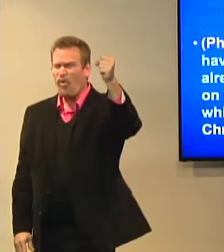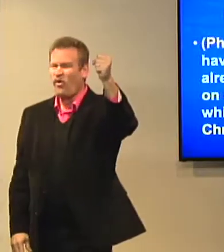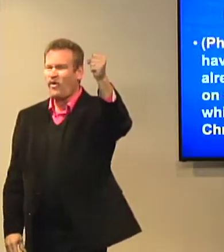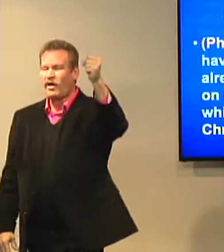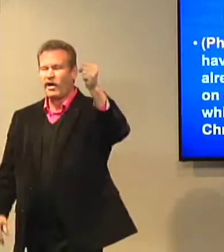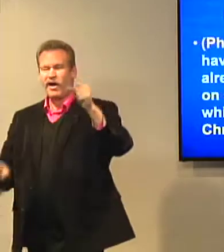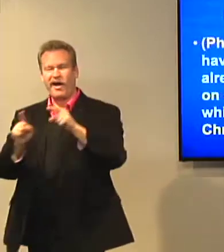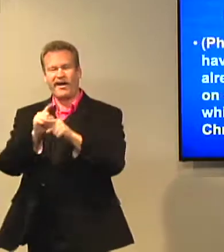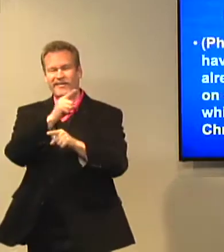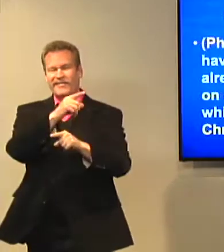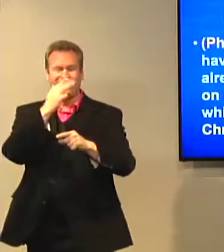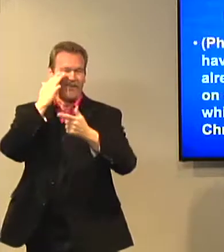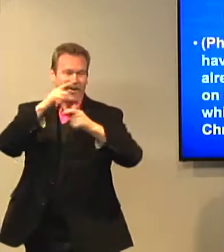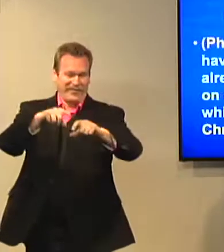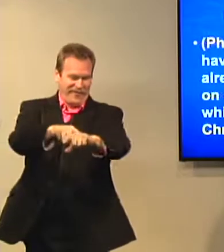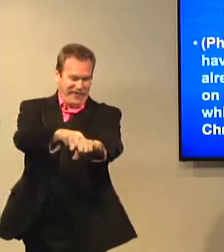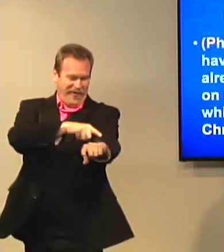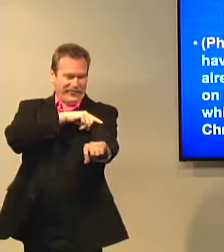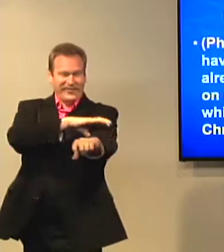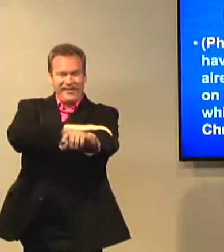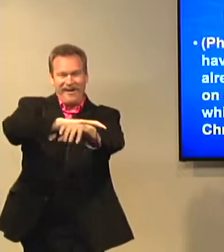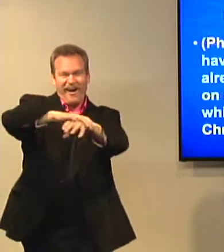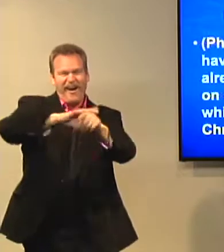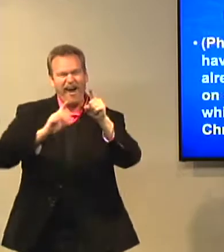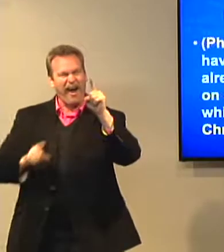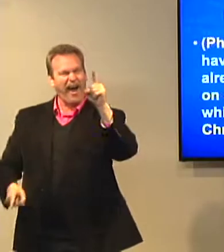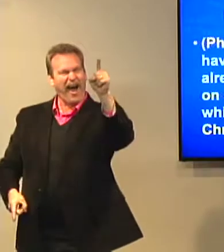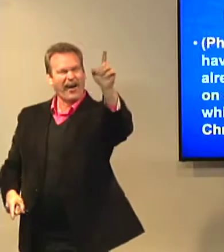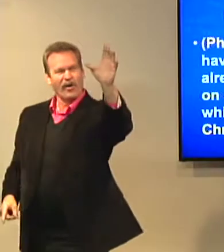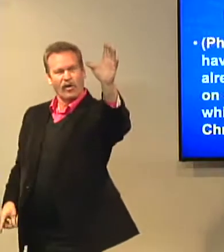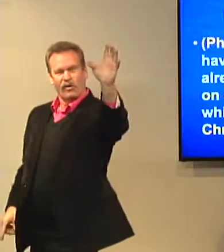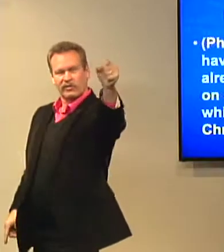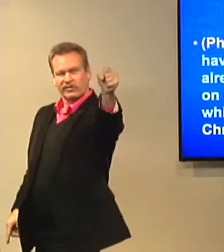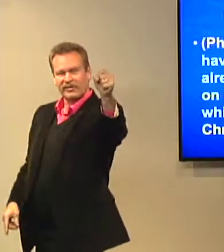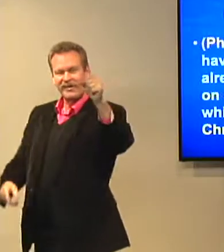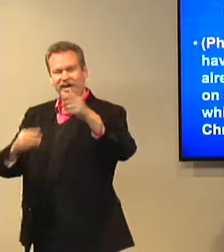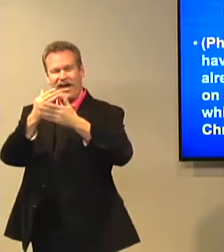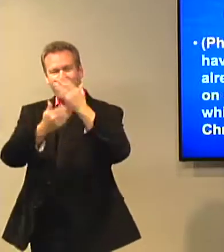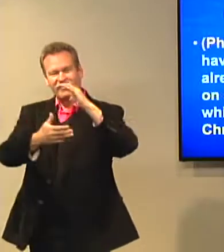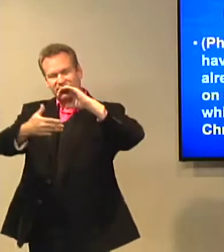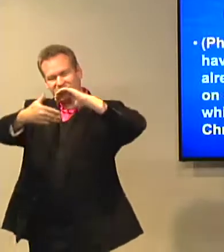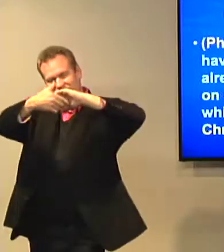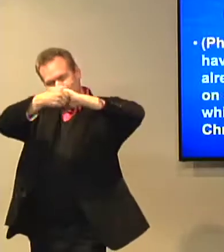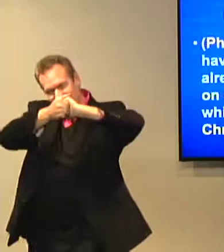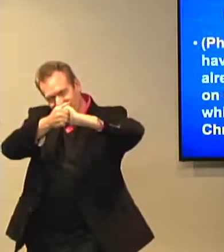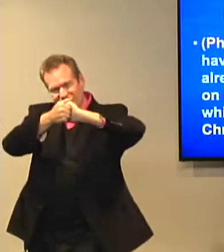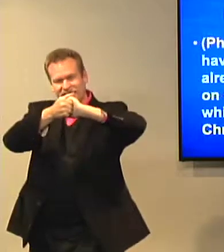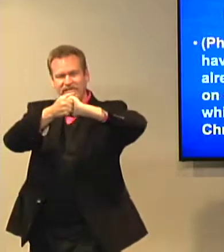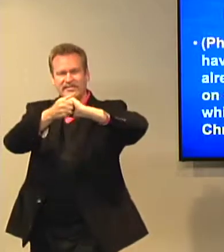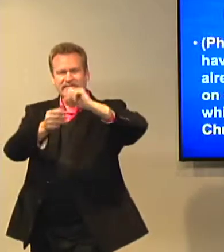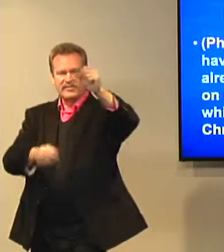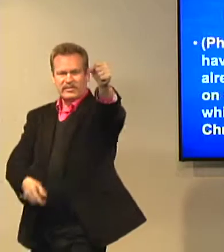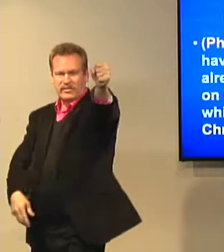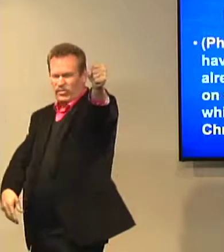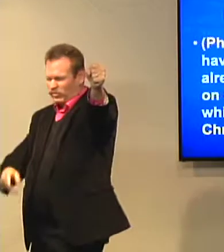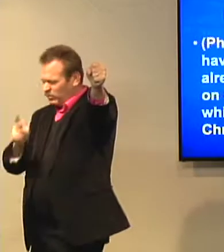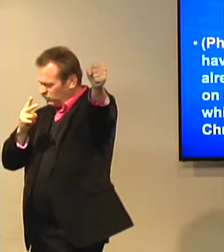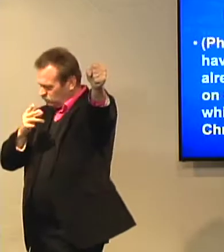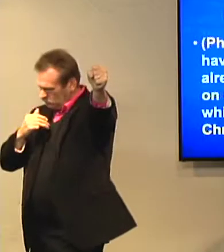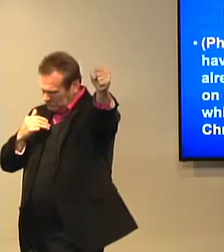for which also I was laid hold of by Christ Jesus. So it's that idea of his hand being wrapped